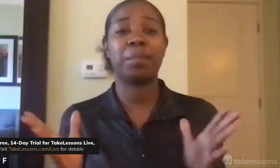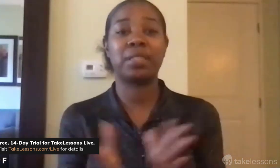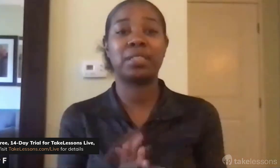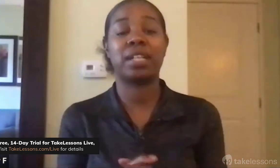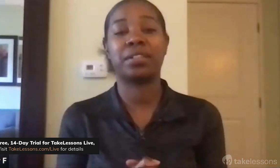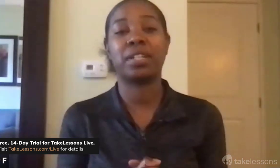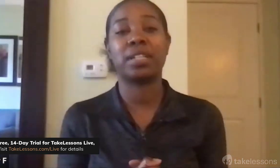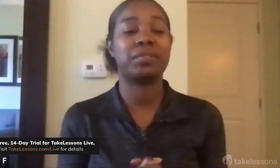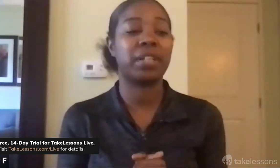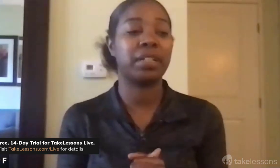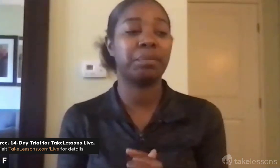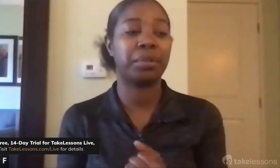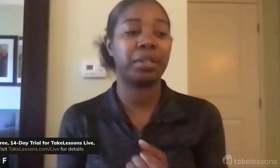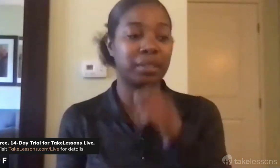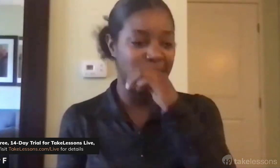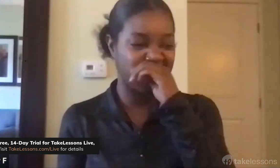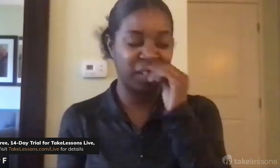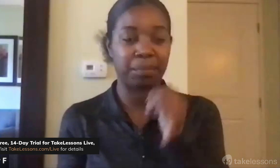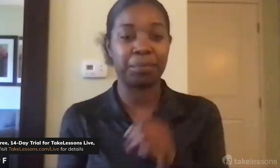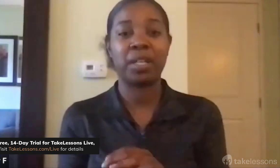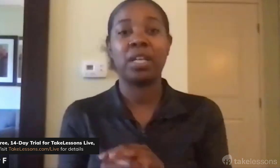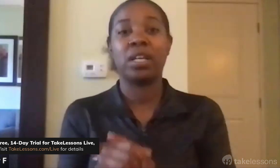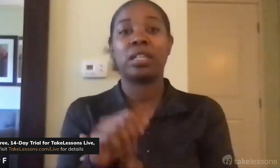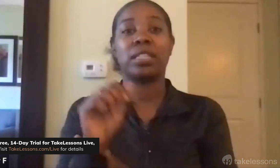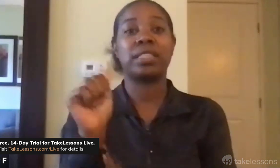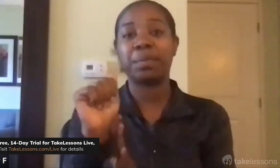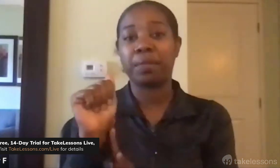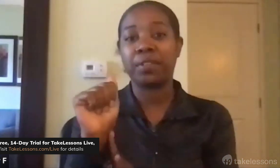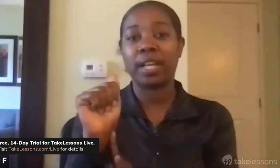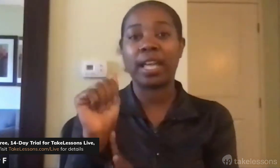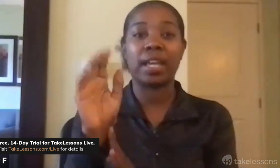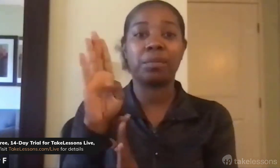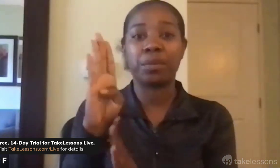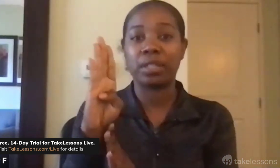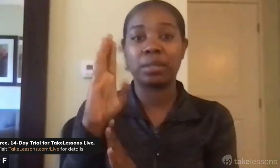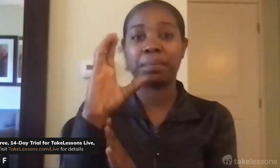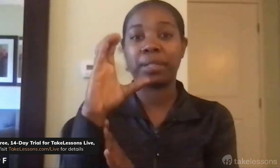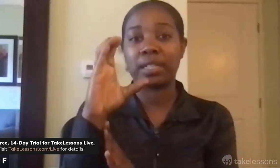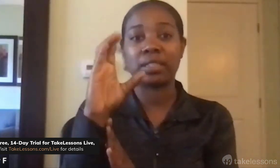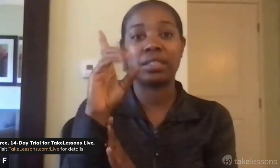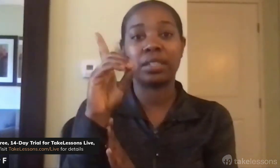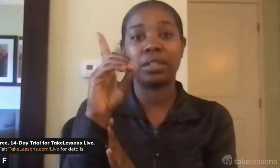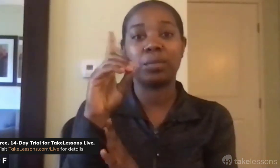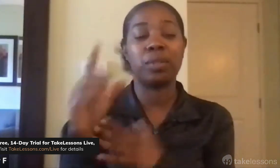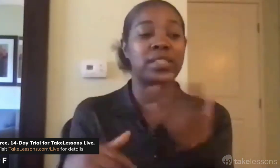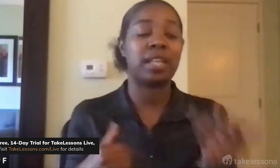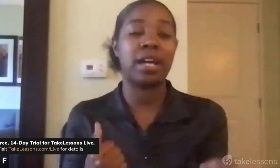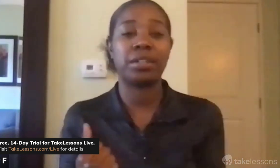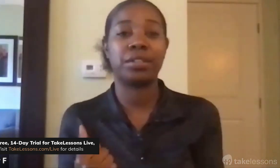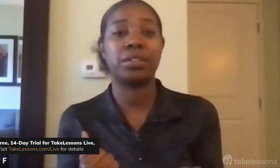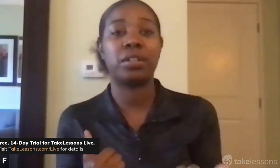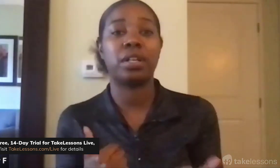is another thing that's very important. The shape of your hand really depicts, what sign you're doing,